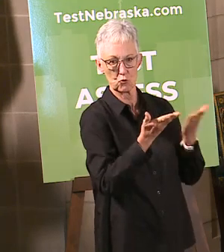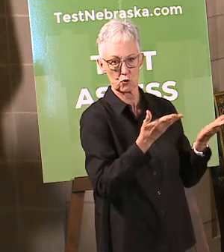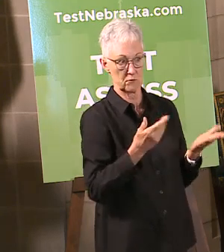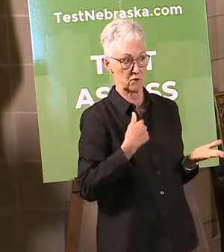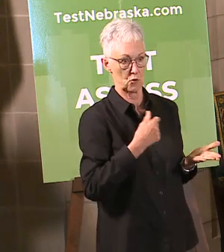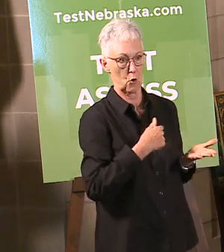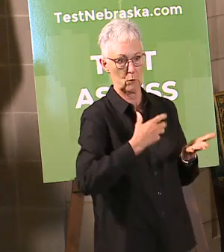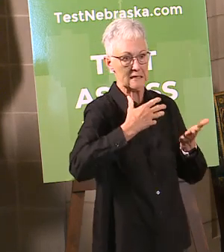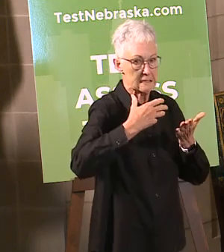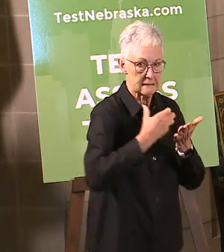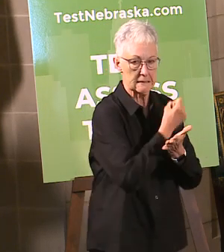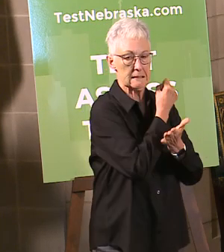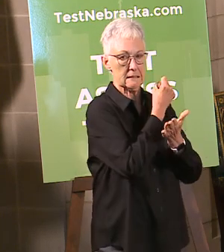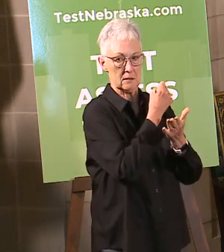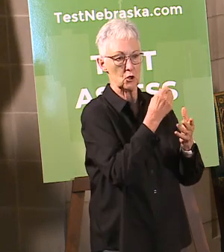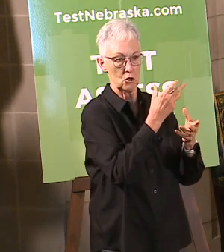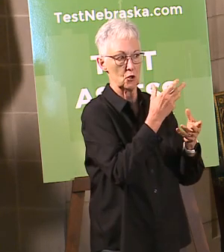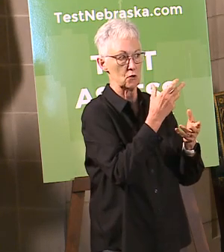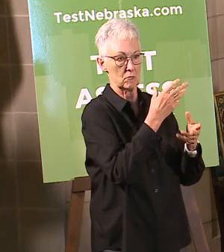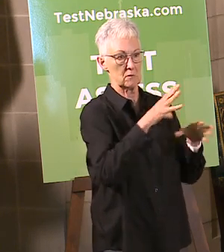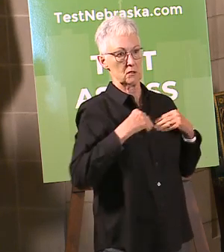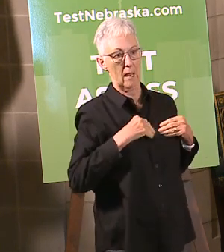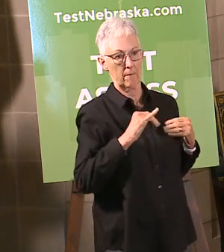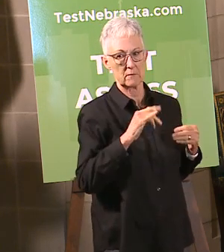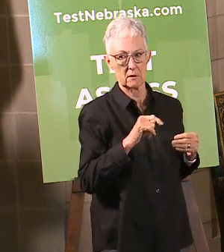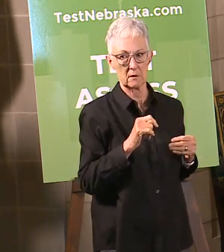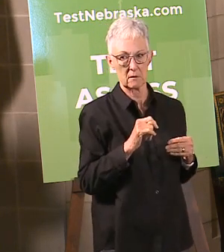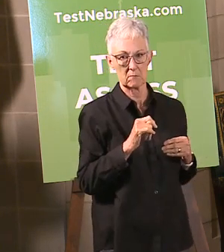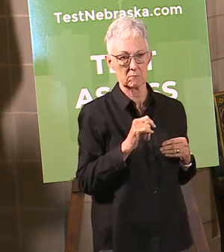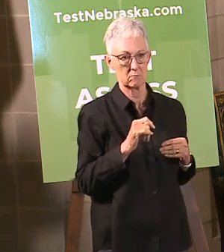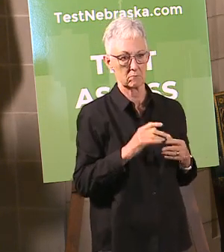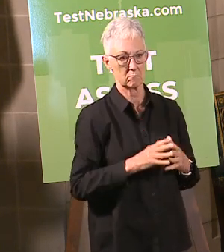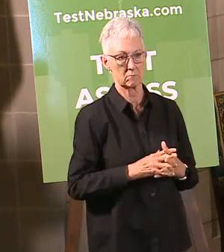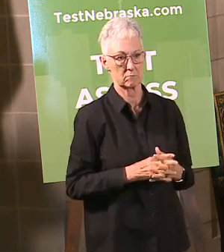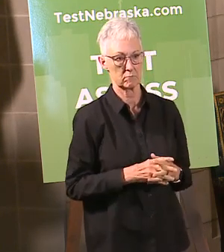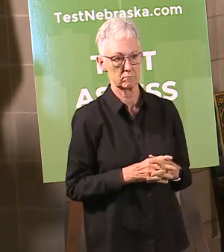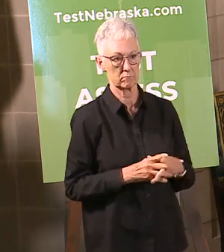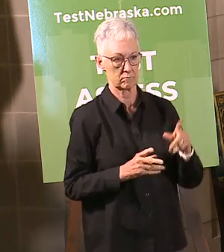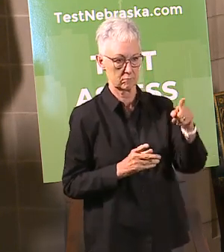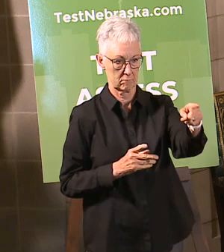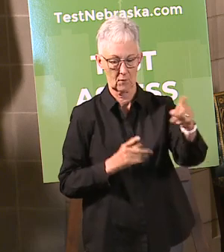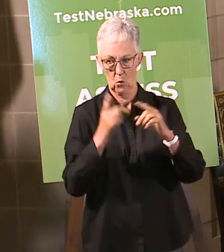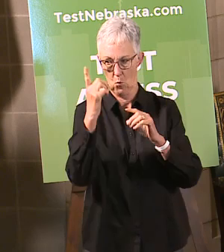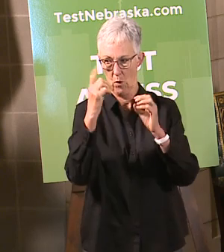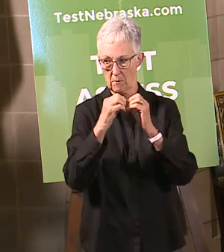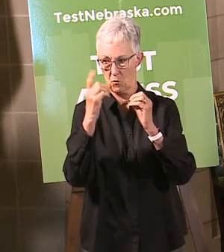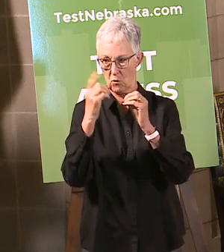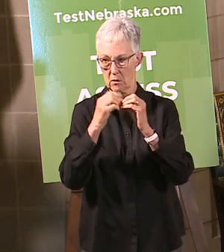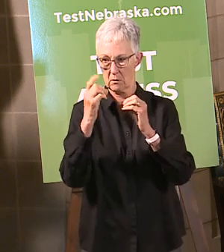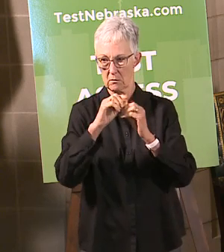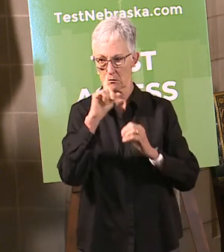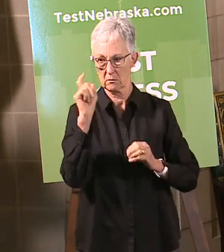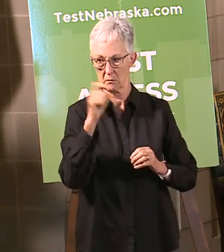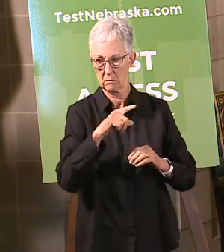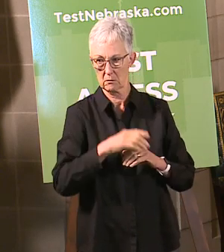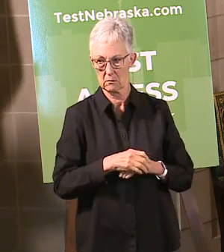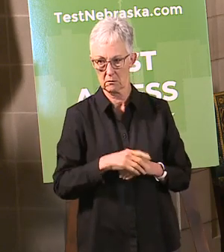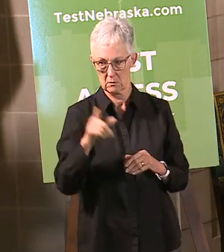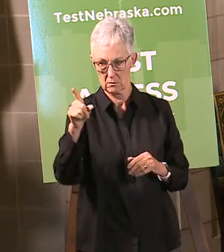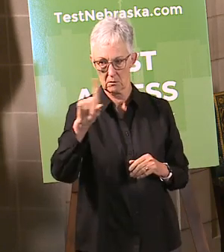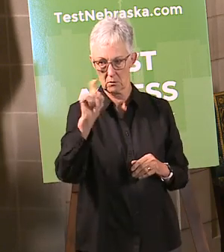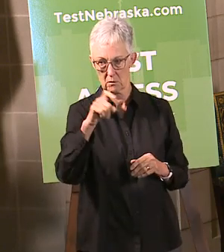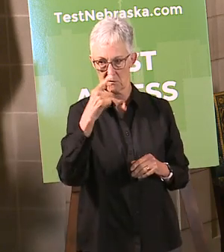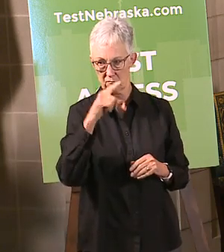That's what their business model was. That's what they offered us, and that's what we signed the agreement with. We have time for a while. Yeah, we've got two more over here. take a look. I just had a question for the commission.